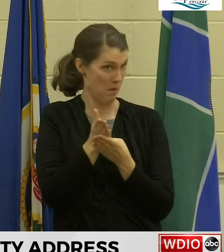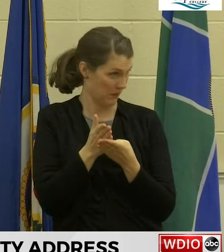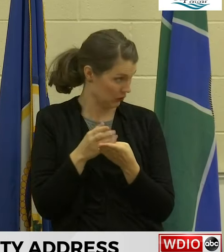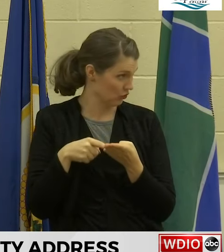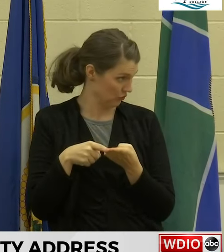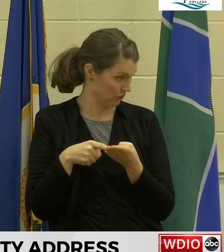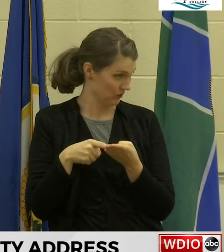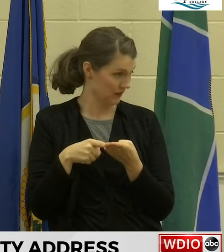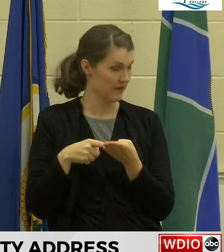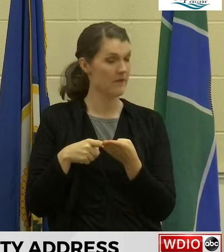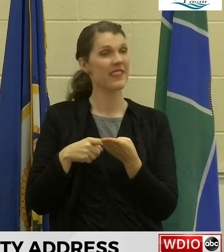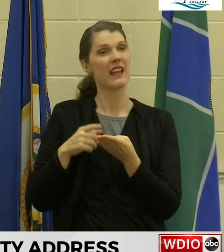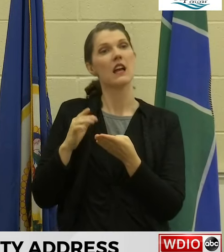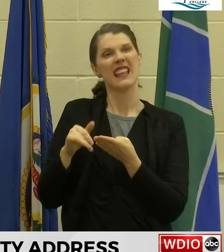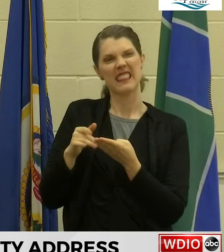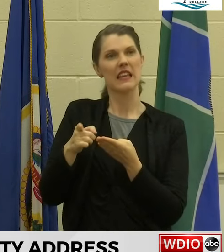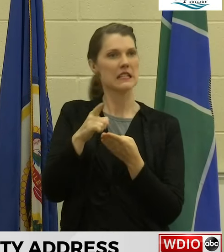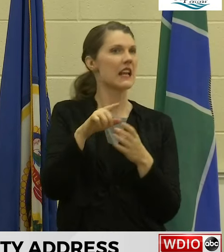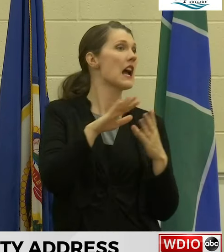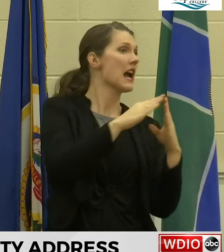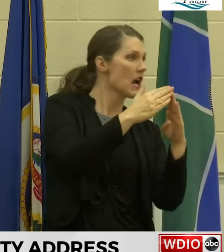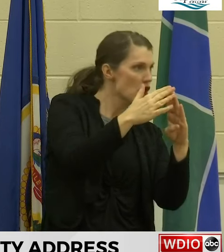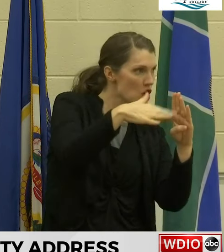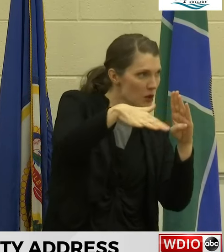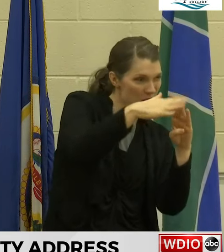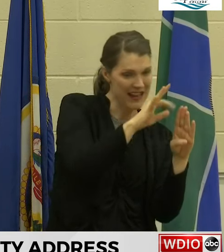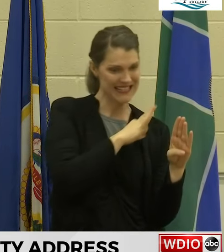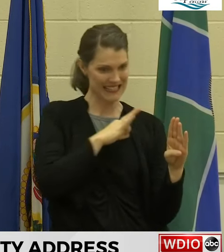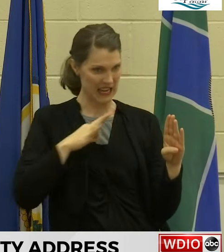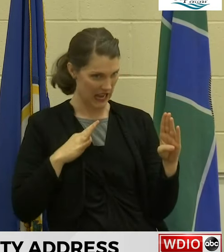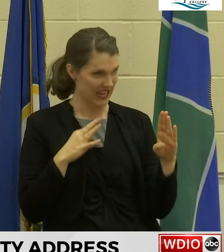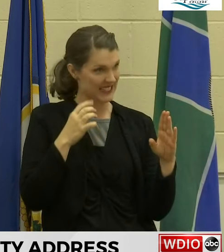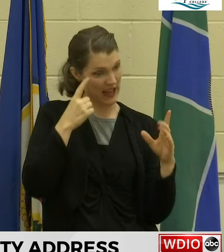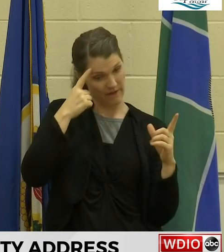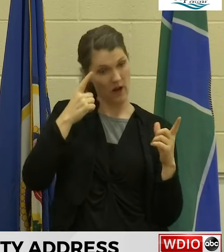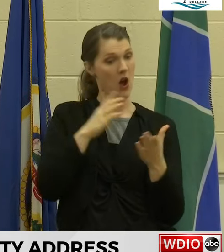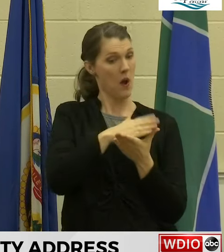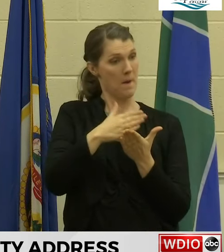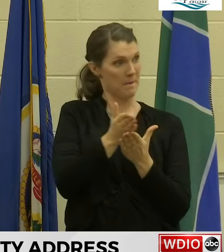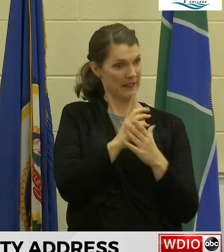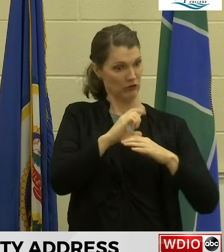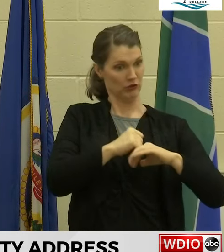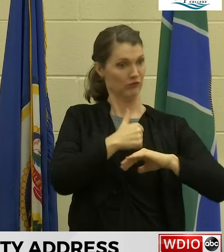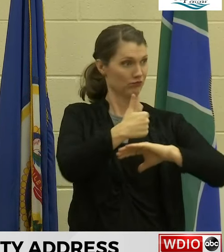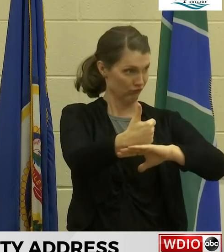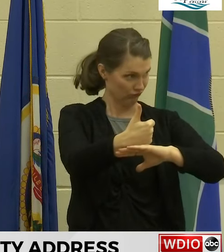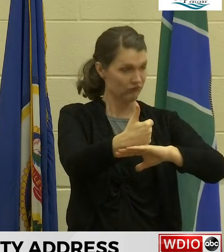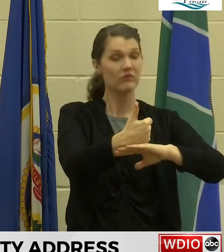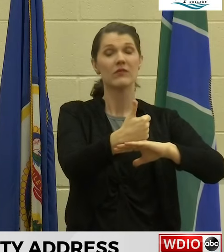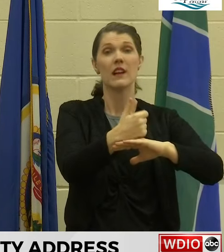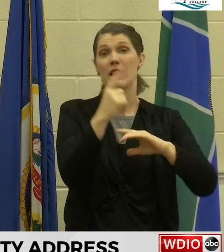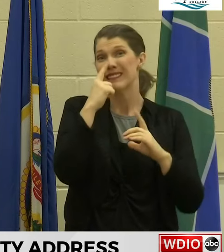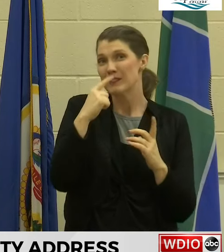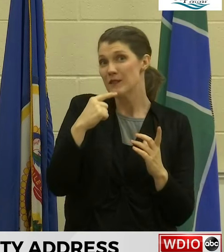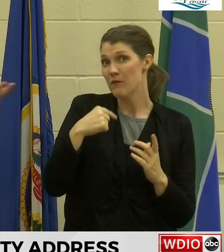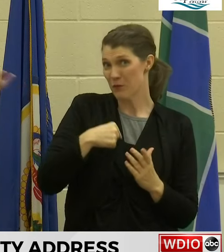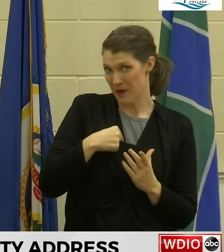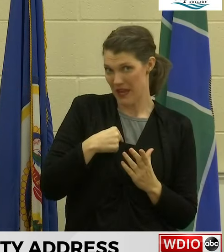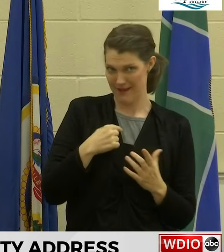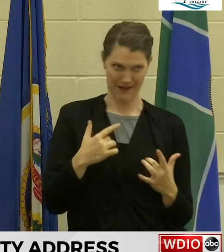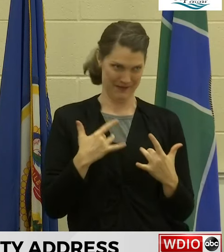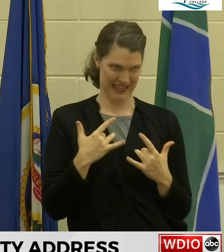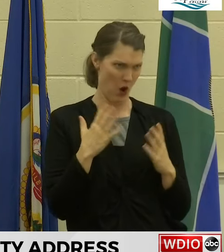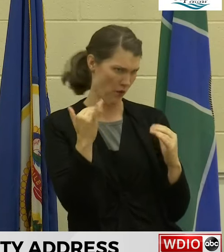to adopt this staff and community-driven budgeting practice. And what's exciting, at least to me,